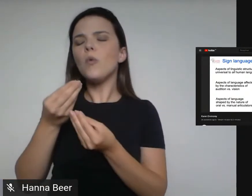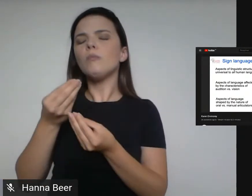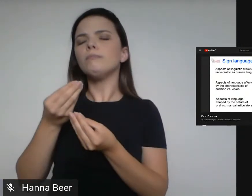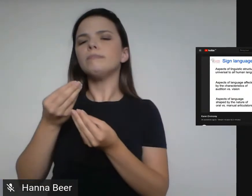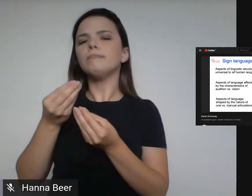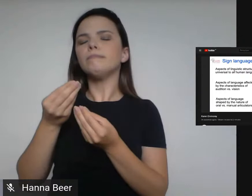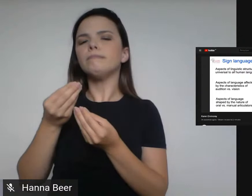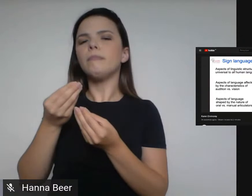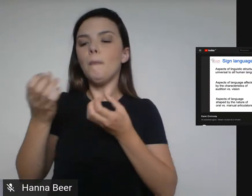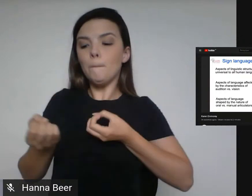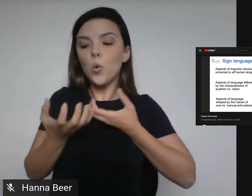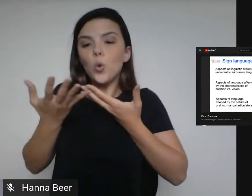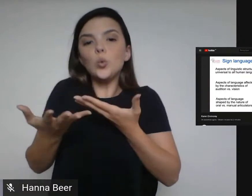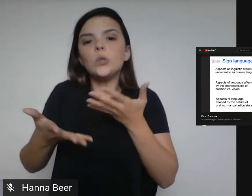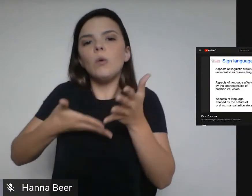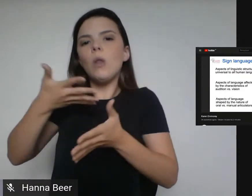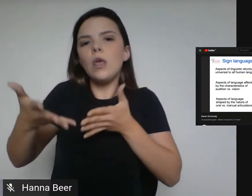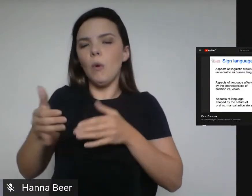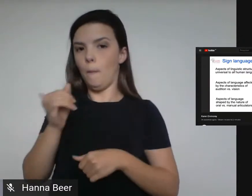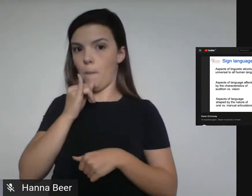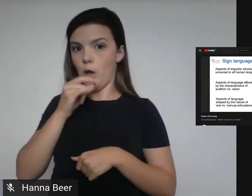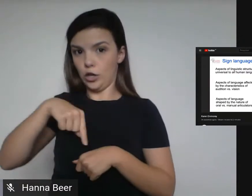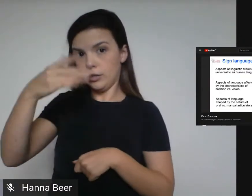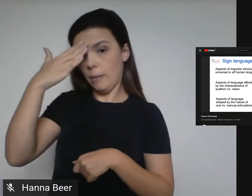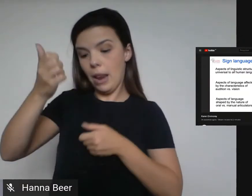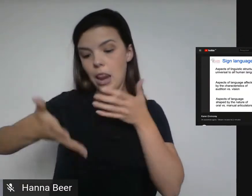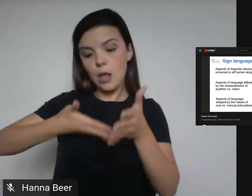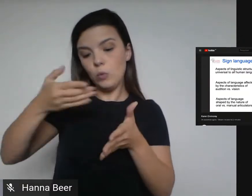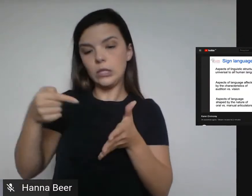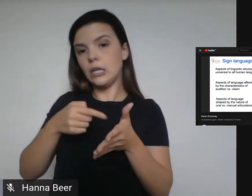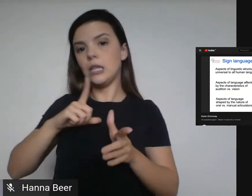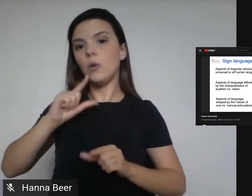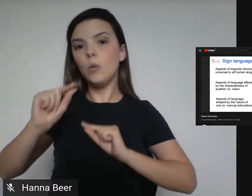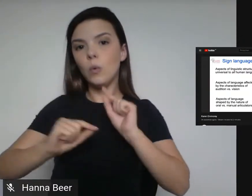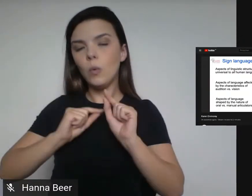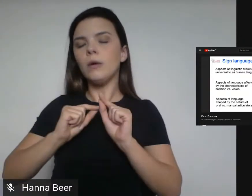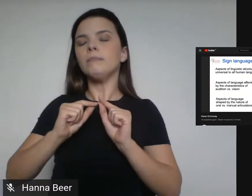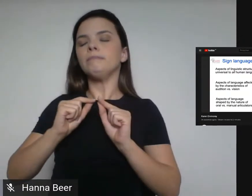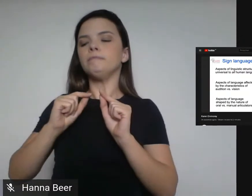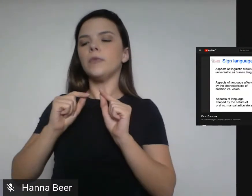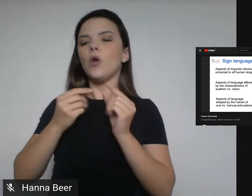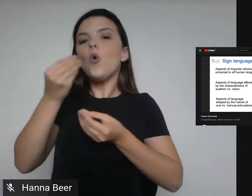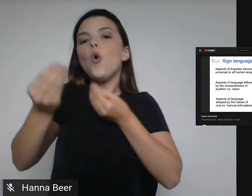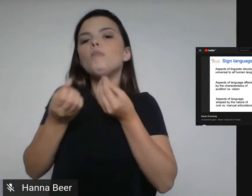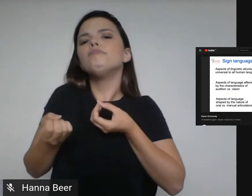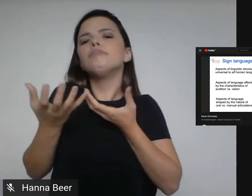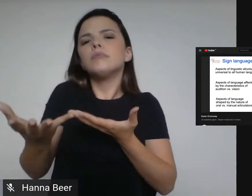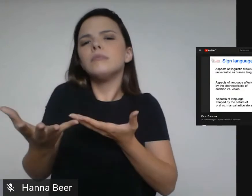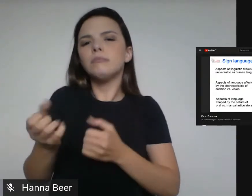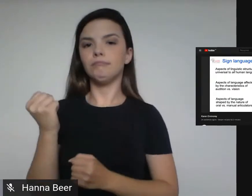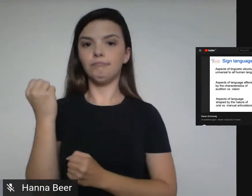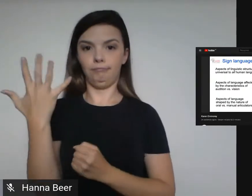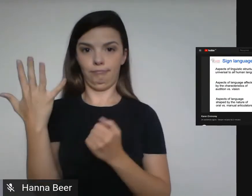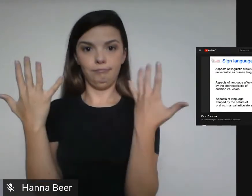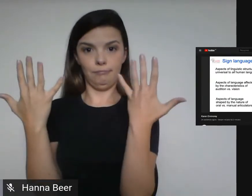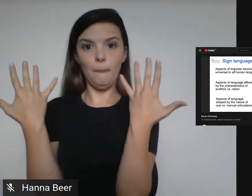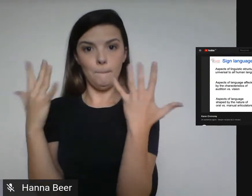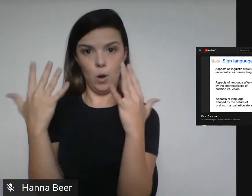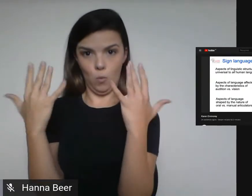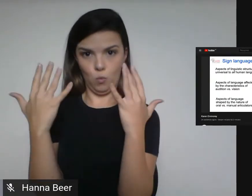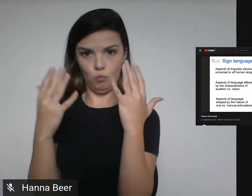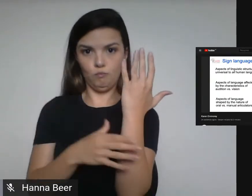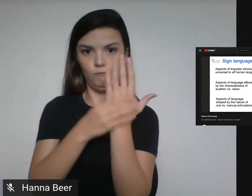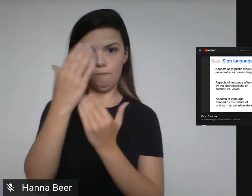language production involves two independent articulators that are directly observable. And this difference in biology appears